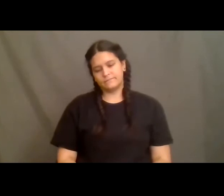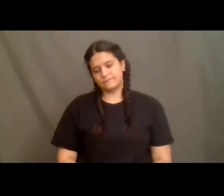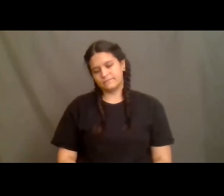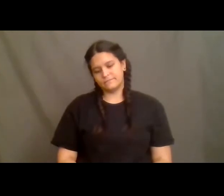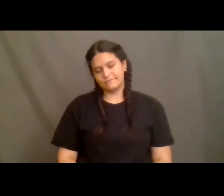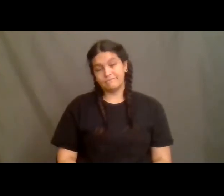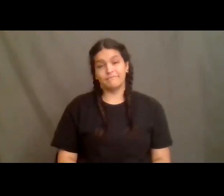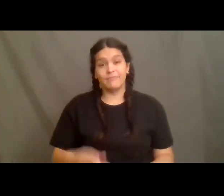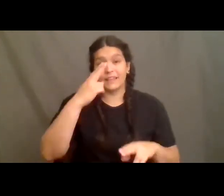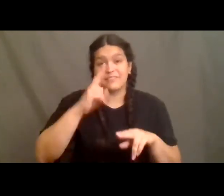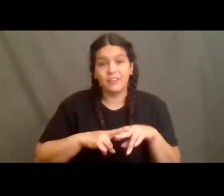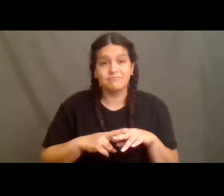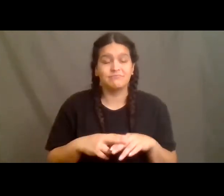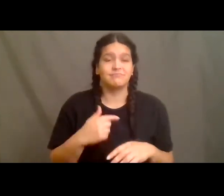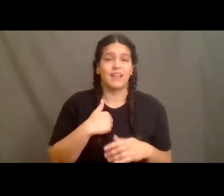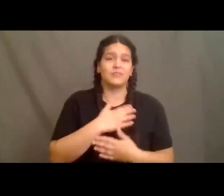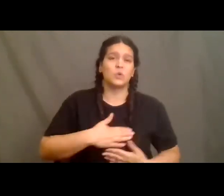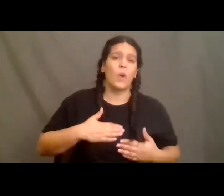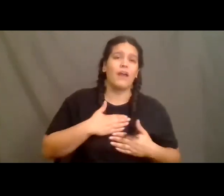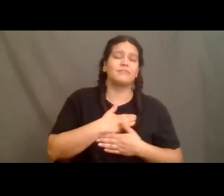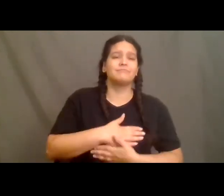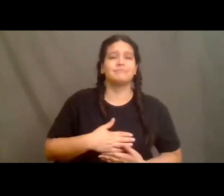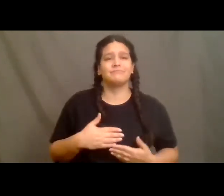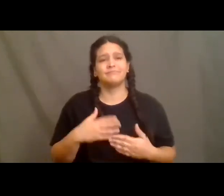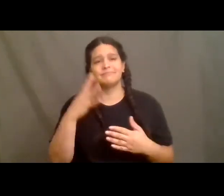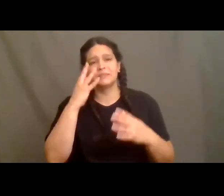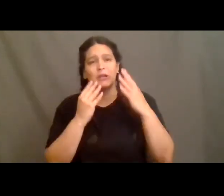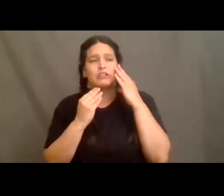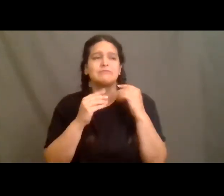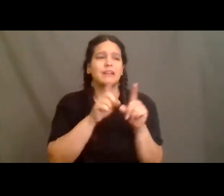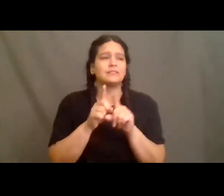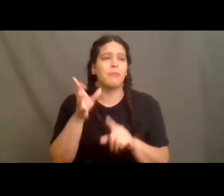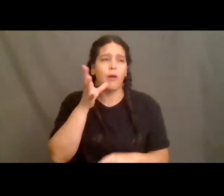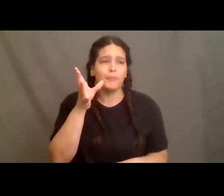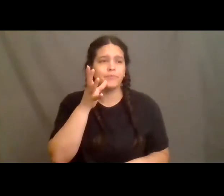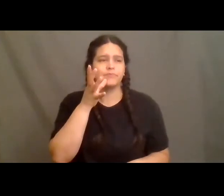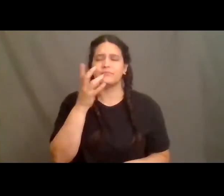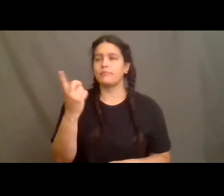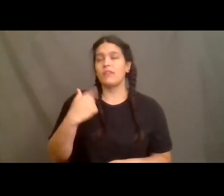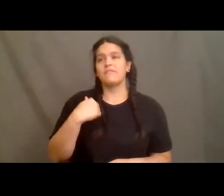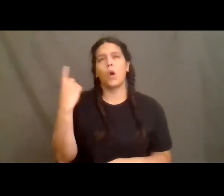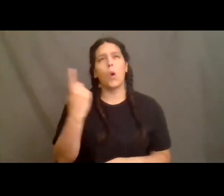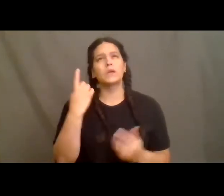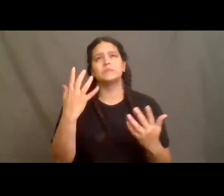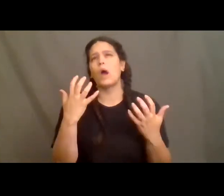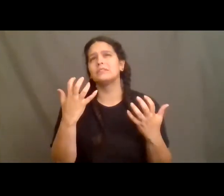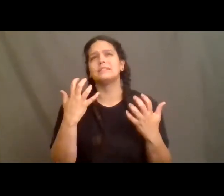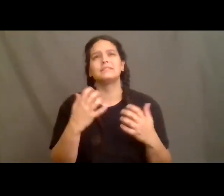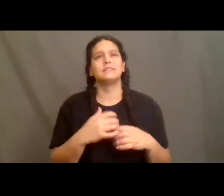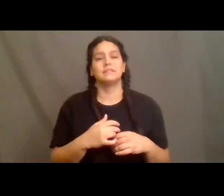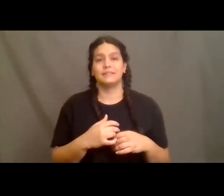So it's fun. I love being a mom. I really do. It's something that I've always wanted, and you know, I'm there